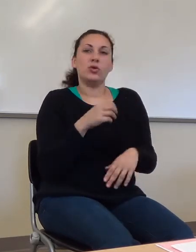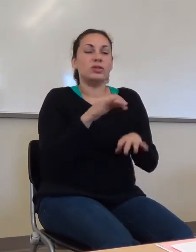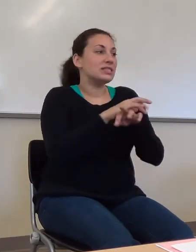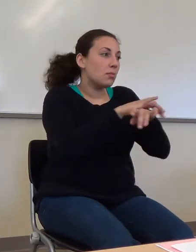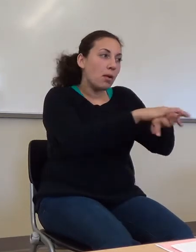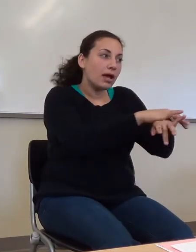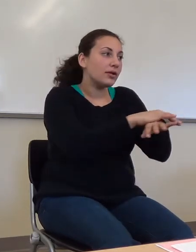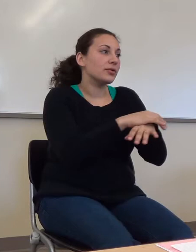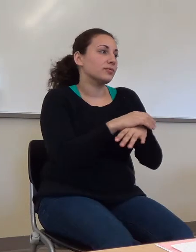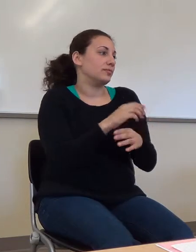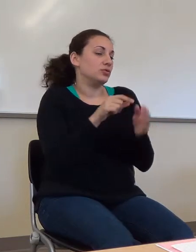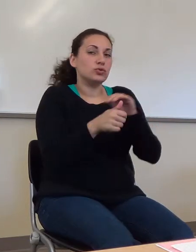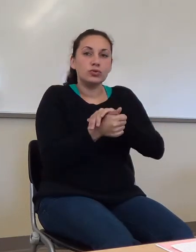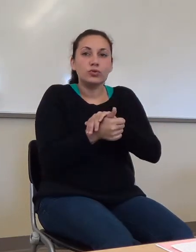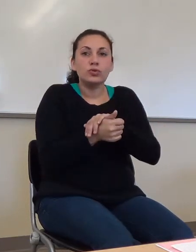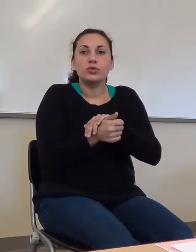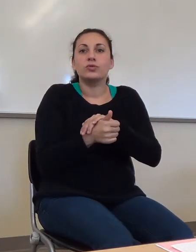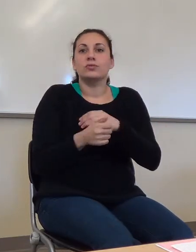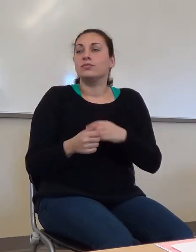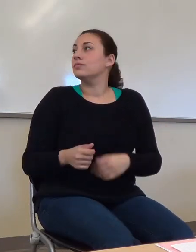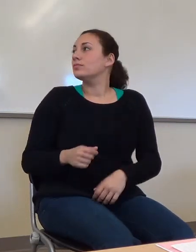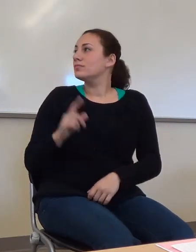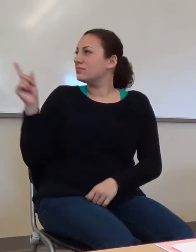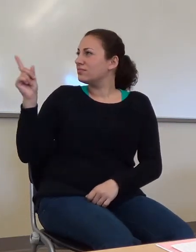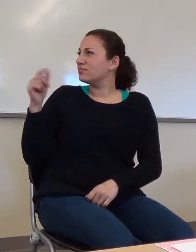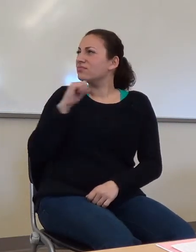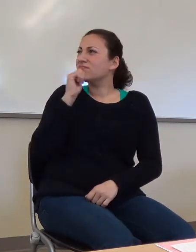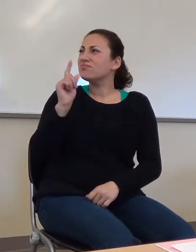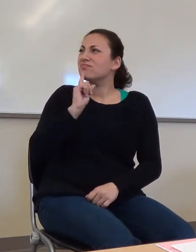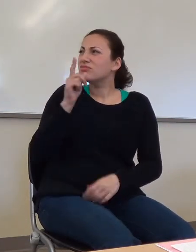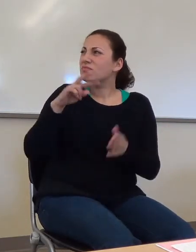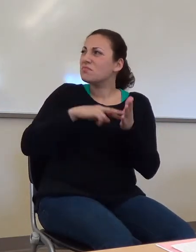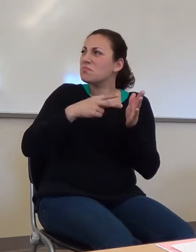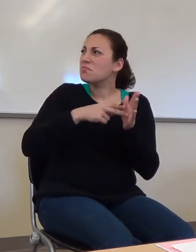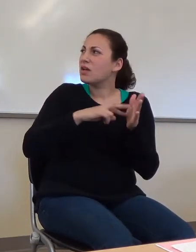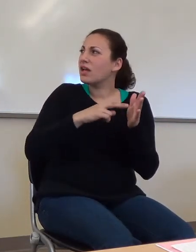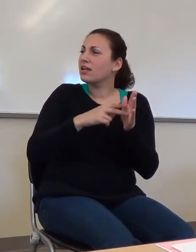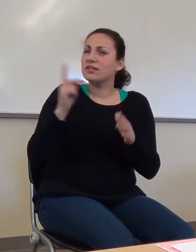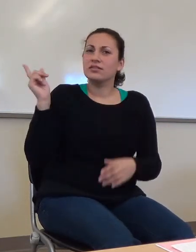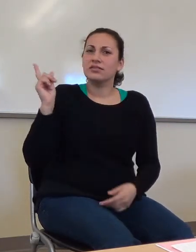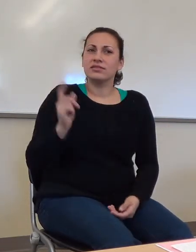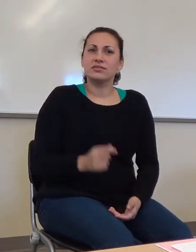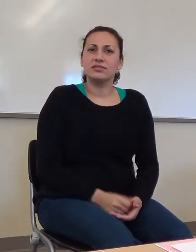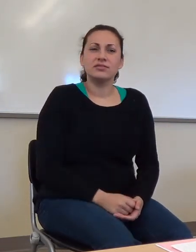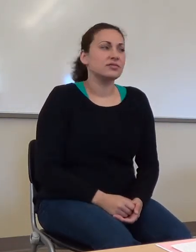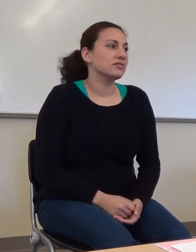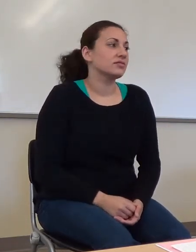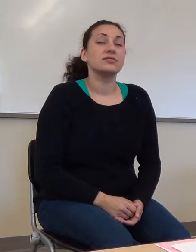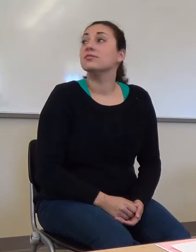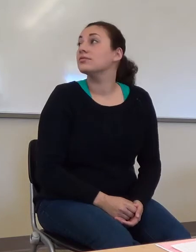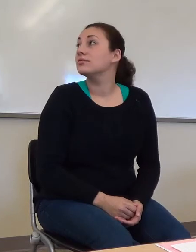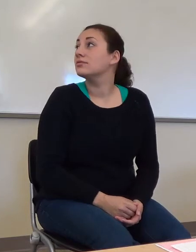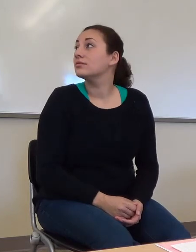she meant by eggs with chicks. Maybe just coming out of an egg. Okay.